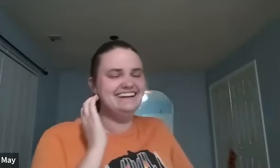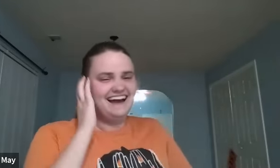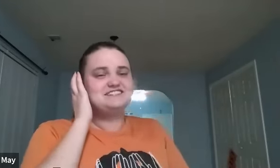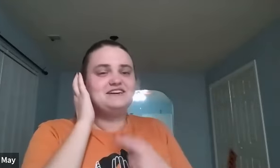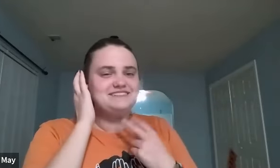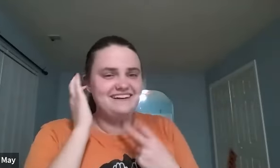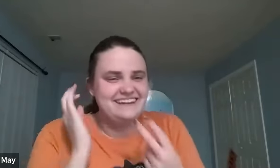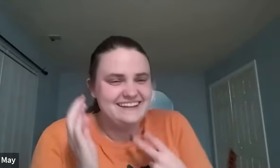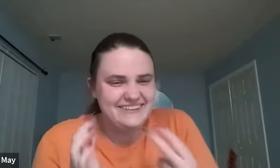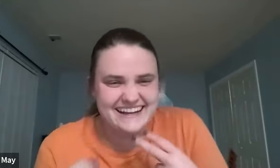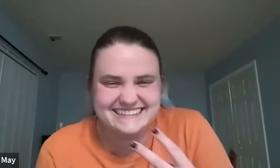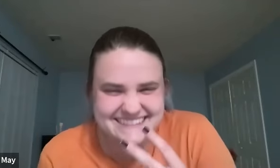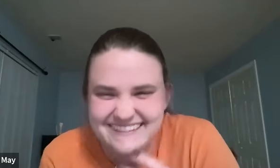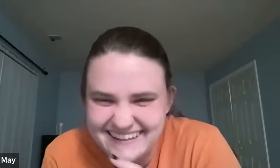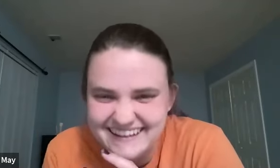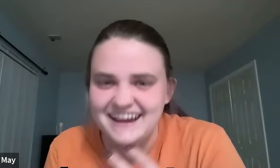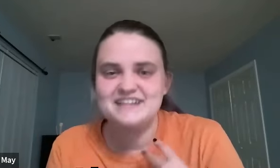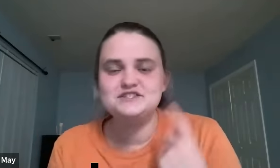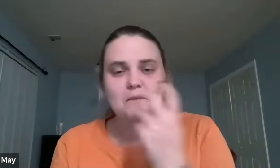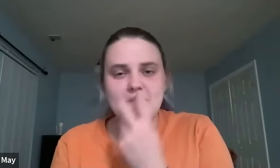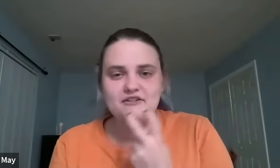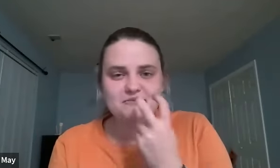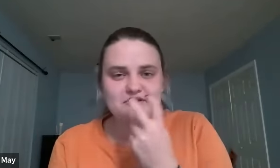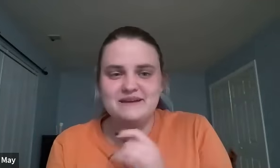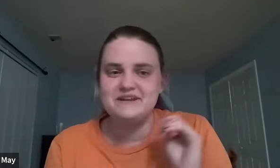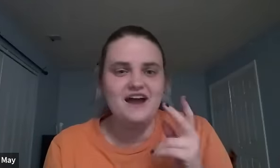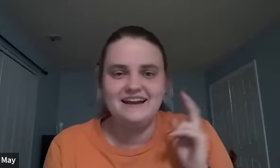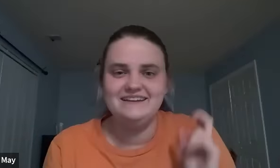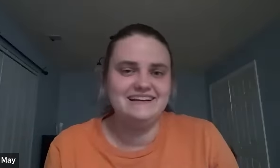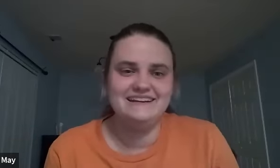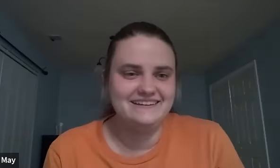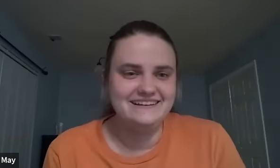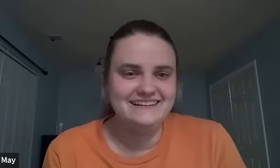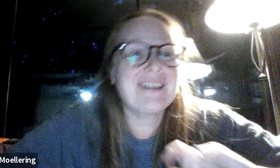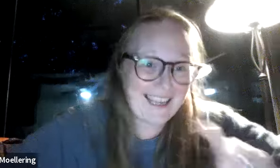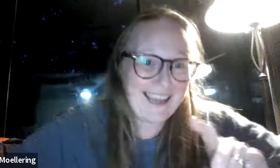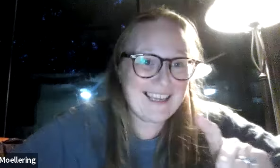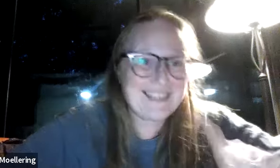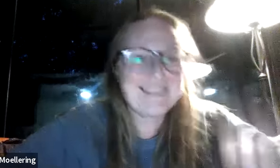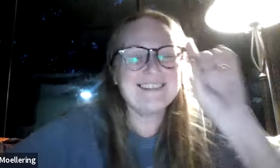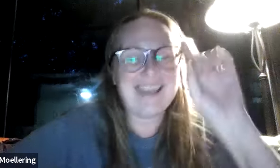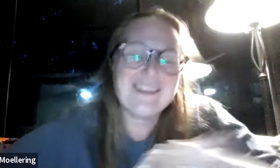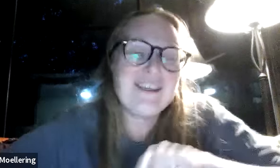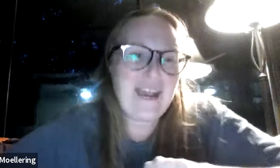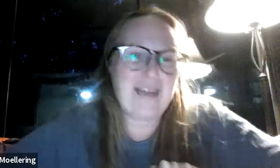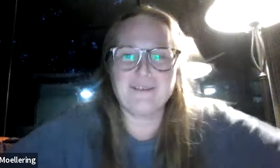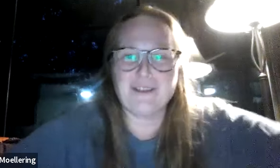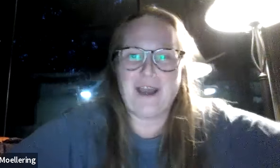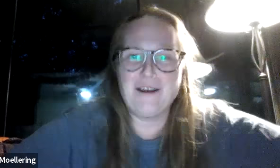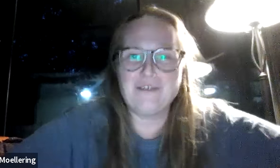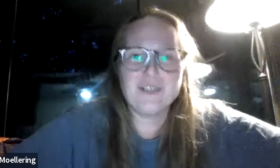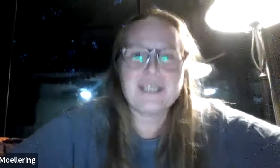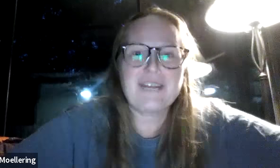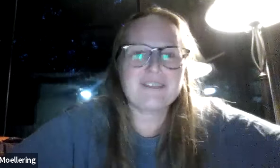I saw her talking. I saw a mouth movement, but not hearing. What I was trying to say is, now that you have a house of your own, you're going to have to